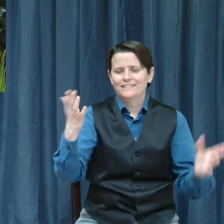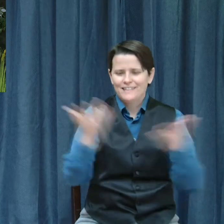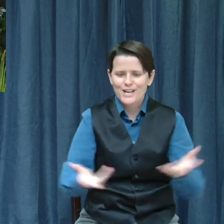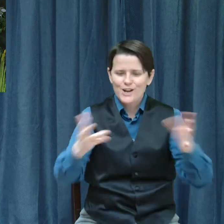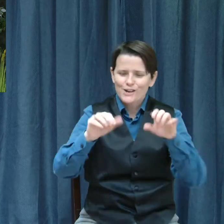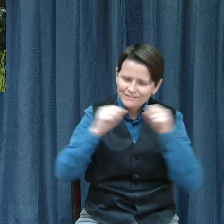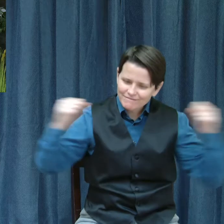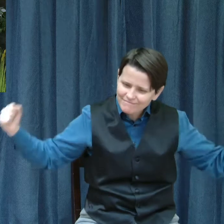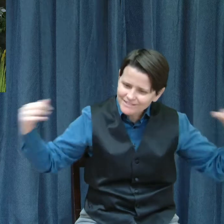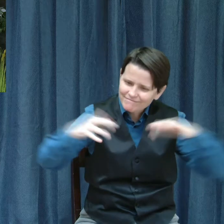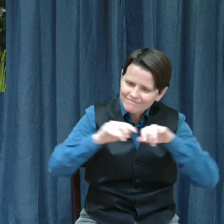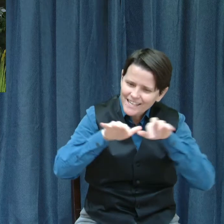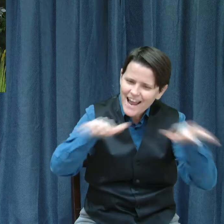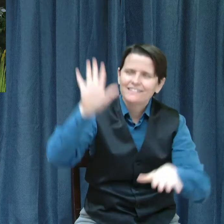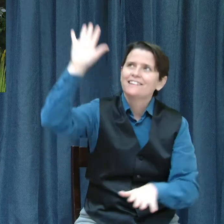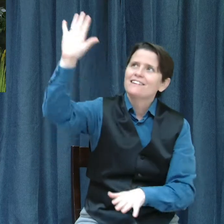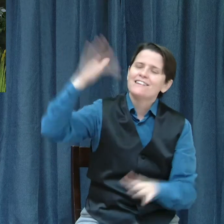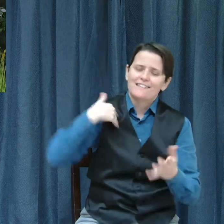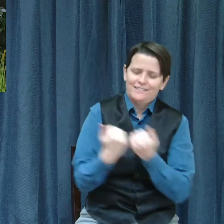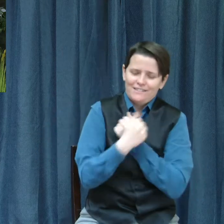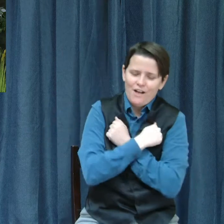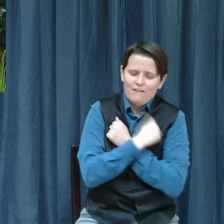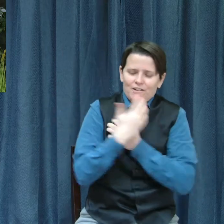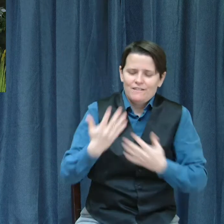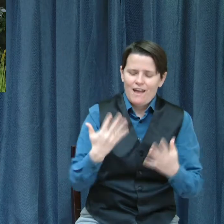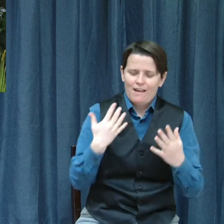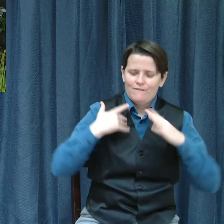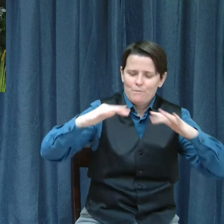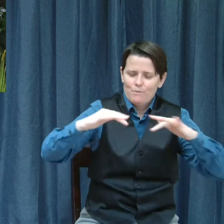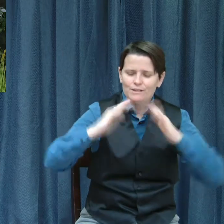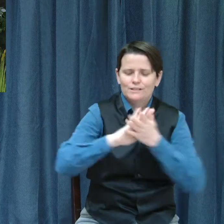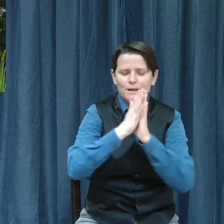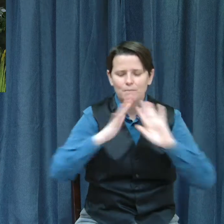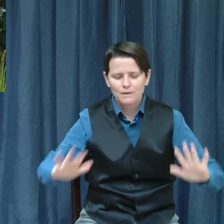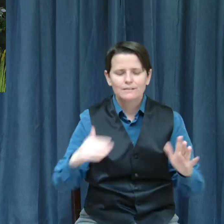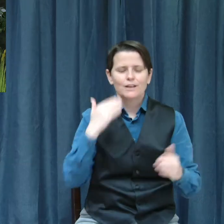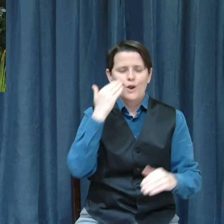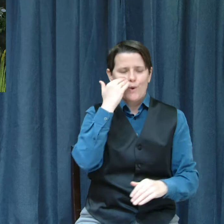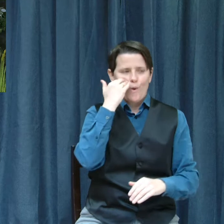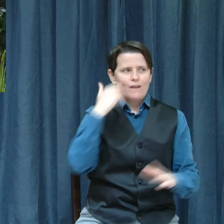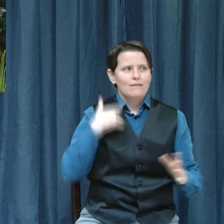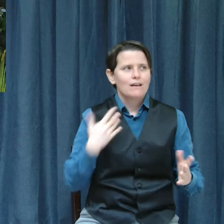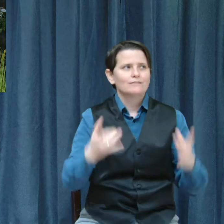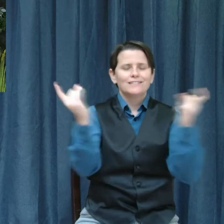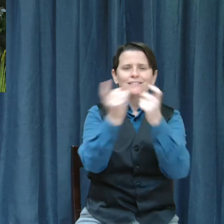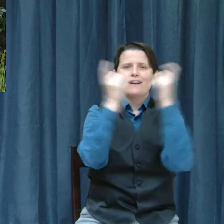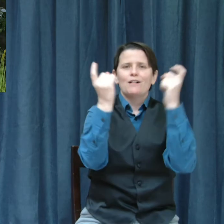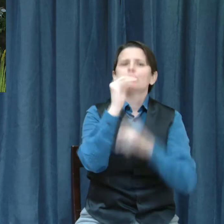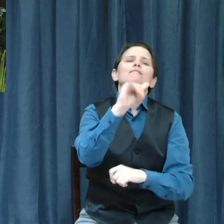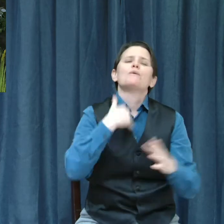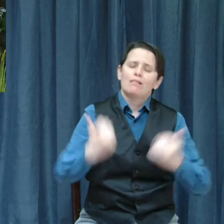with all of us so that we all know the truth of who we are. We get to celebrate that, to live that, to